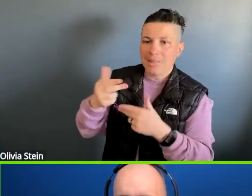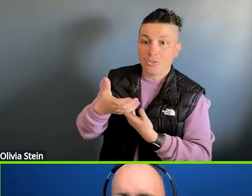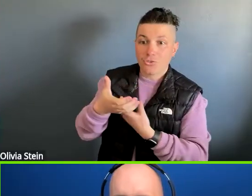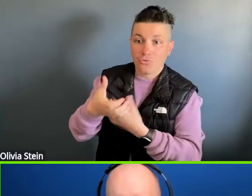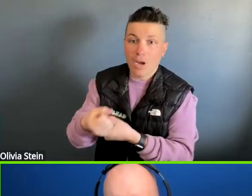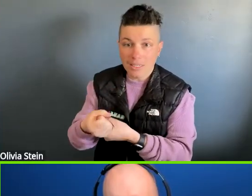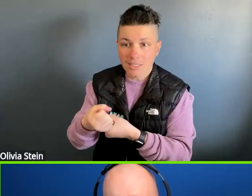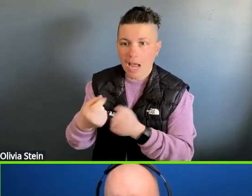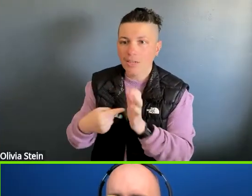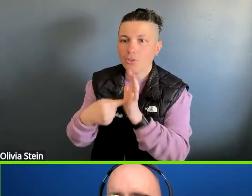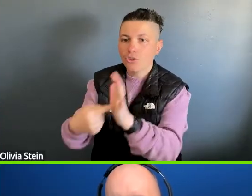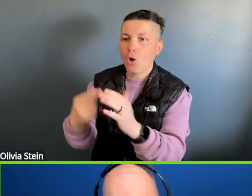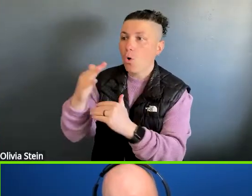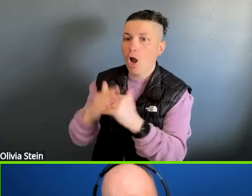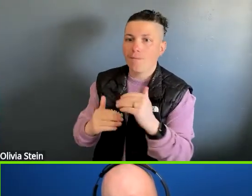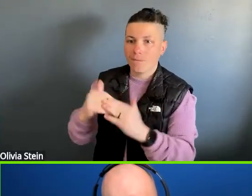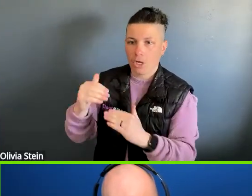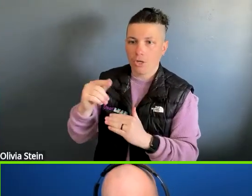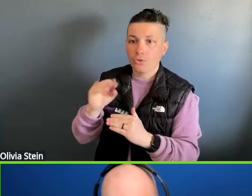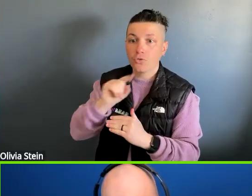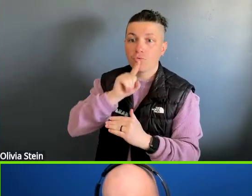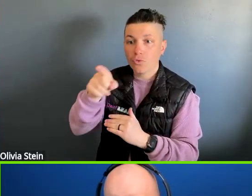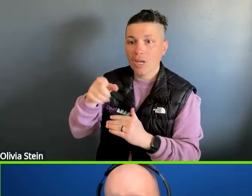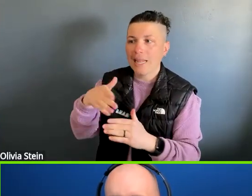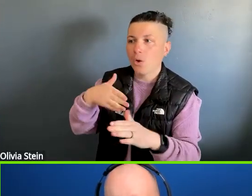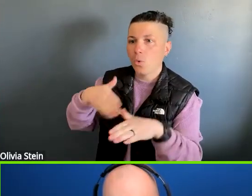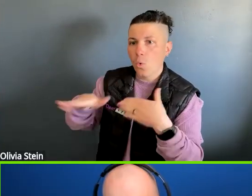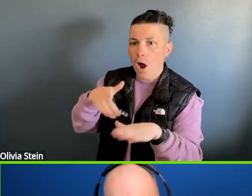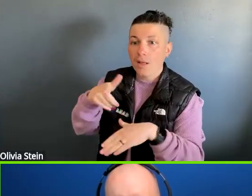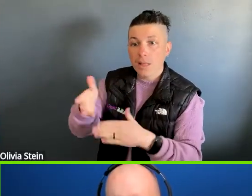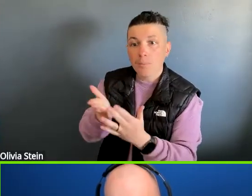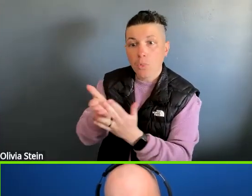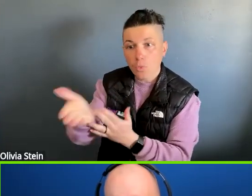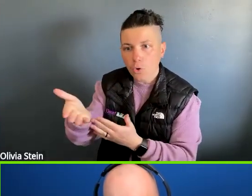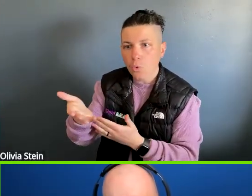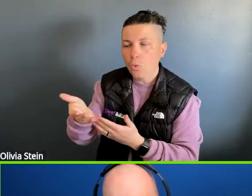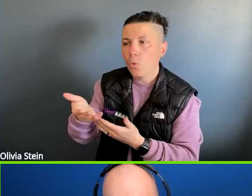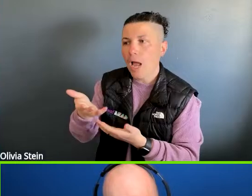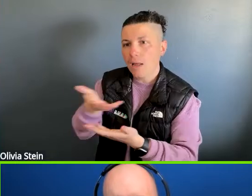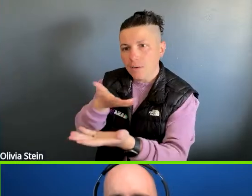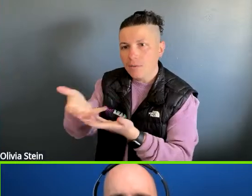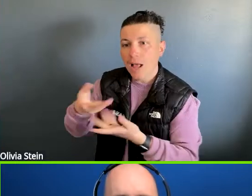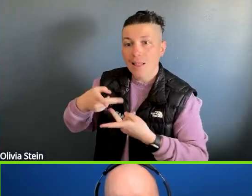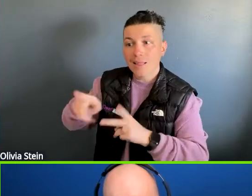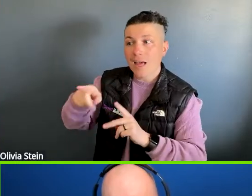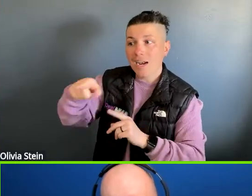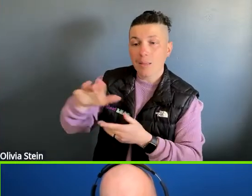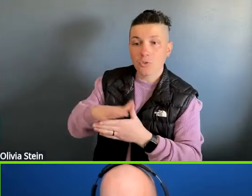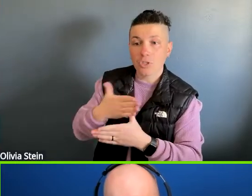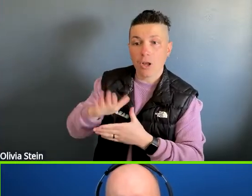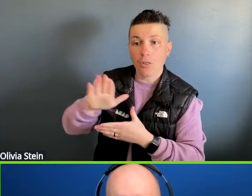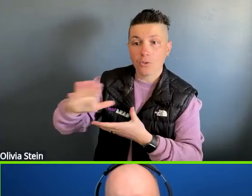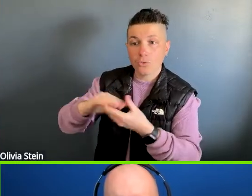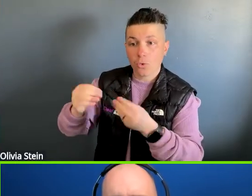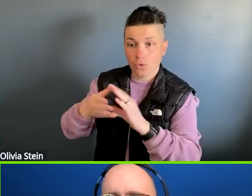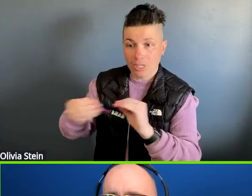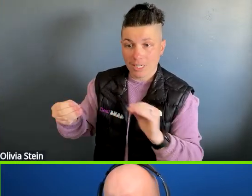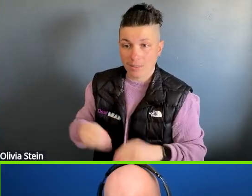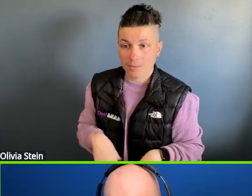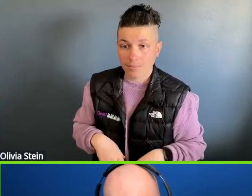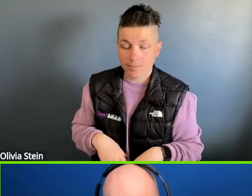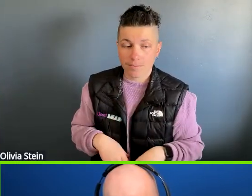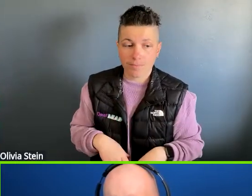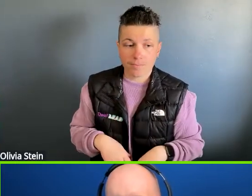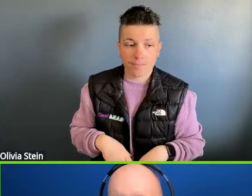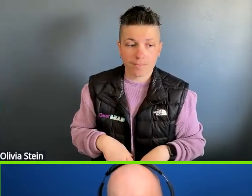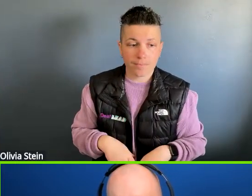that there's empathy there, and we're able to build trust and comfort in this communication as we're walking them through the process,